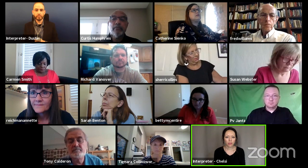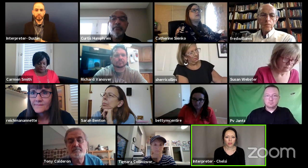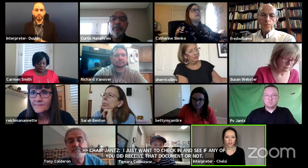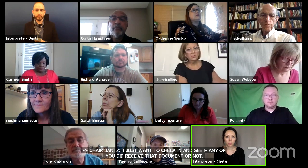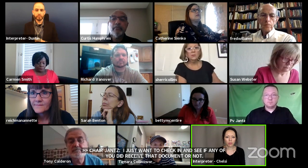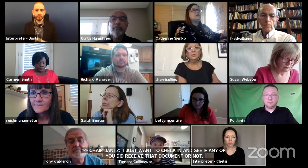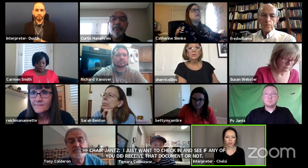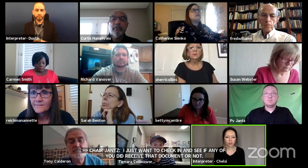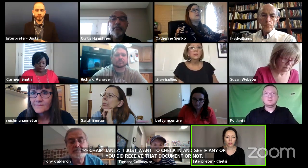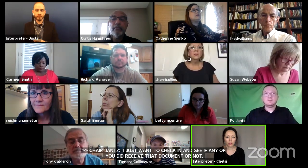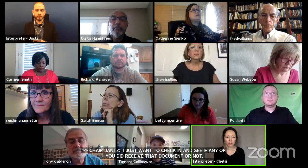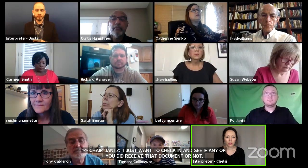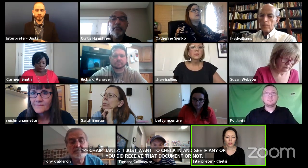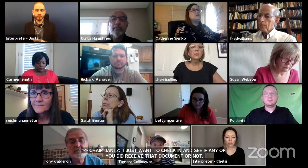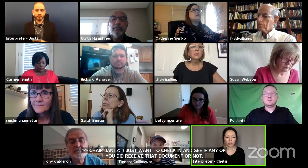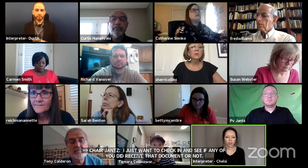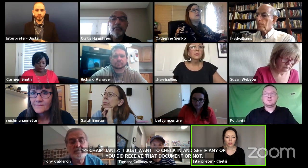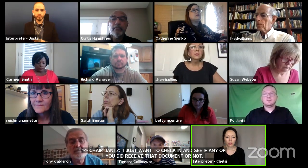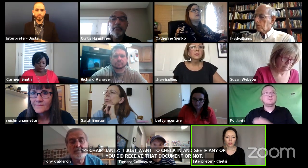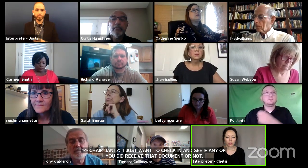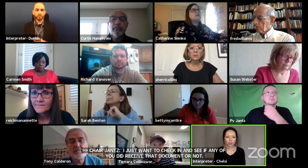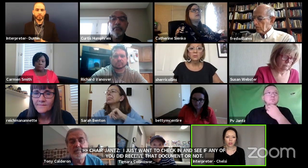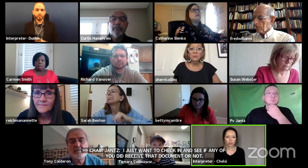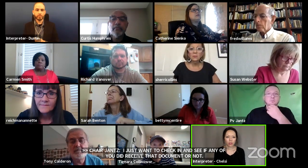This is PV.